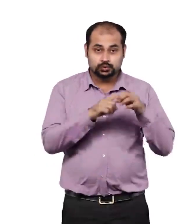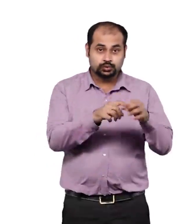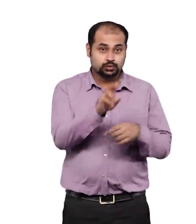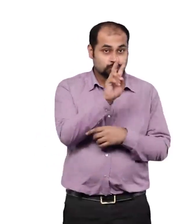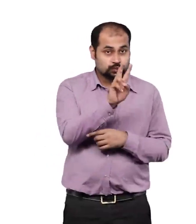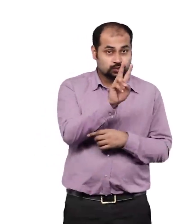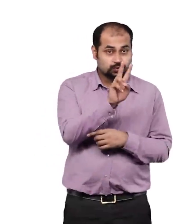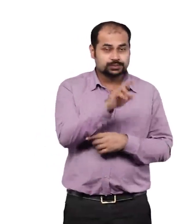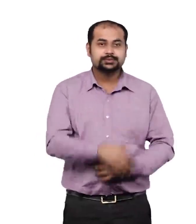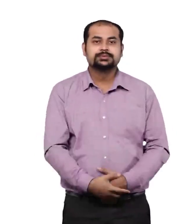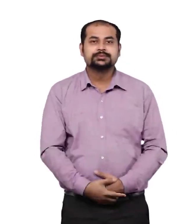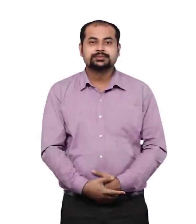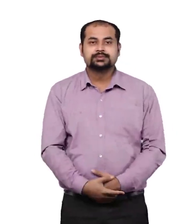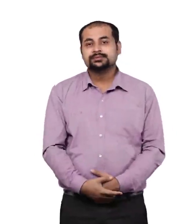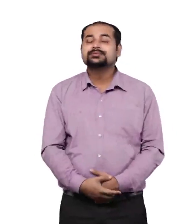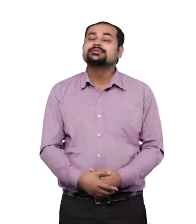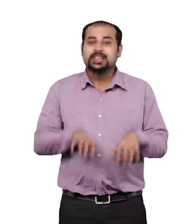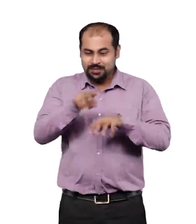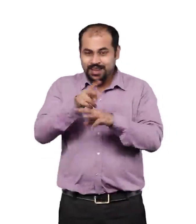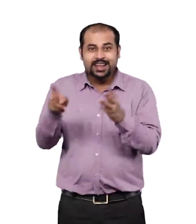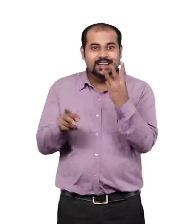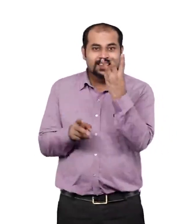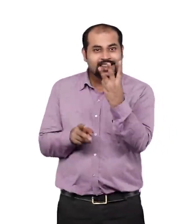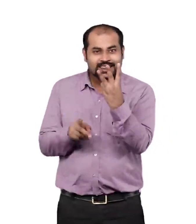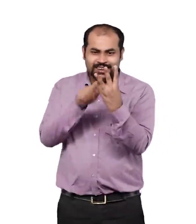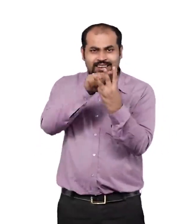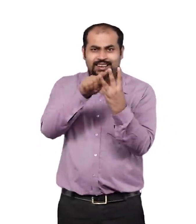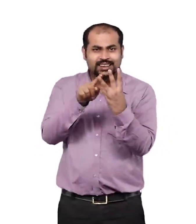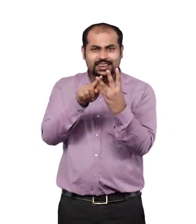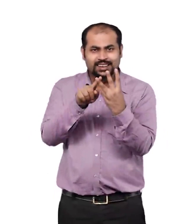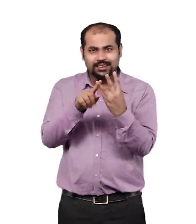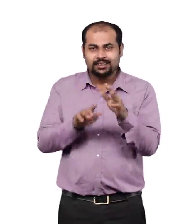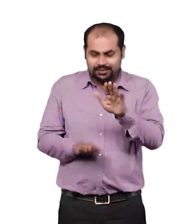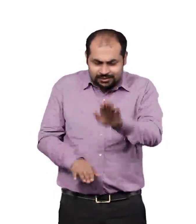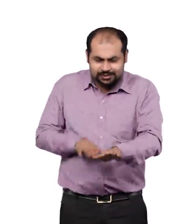Question 2. Who takes the biggest step?